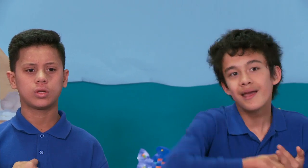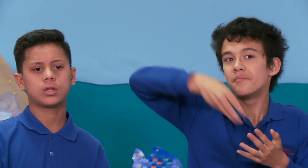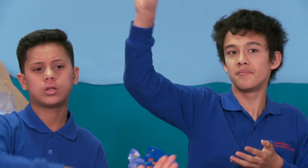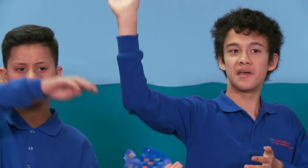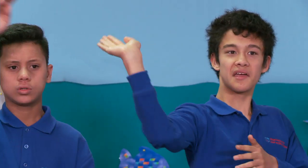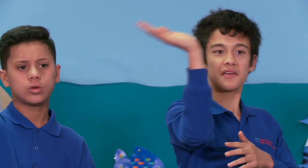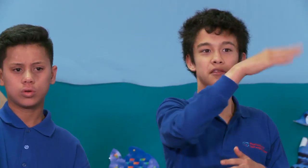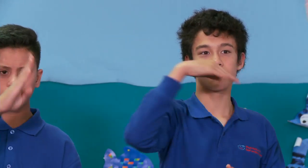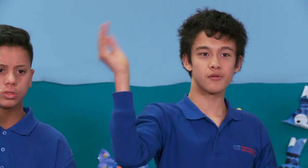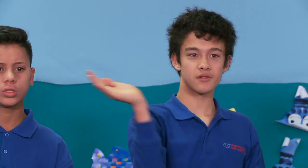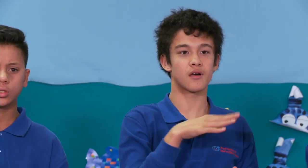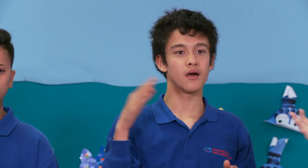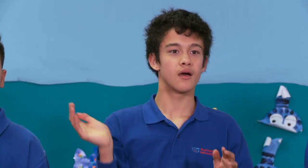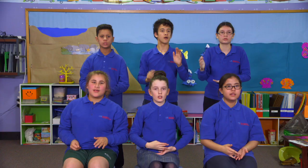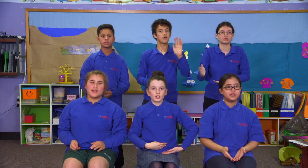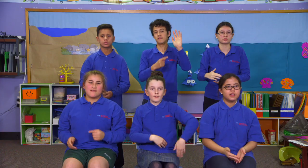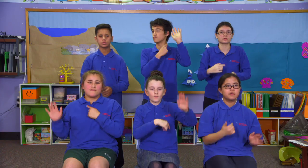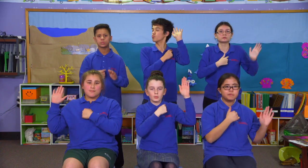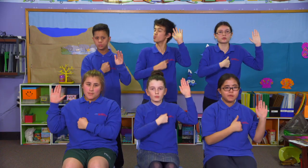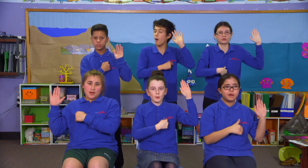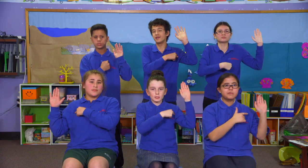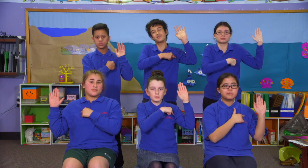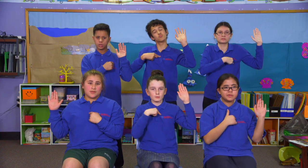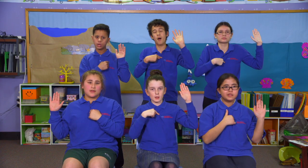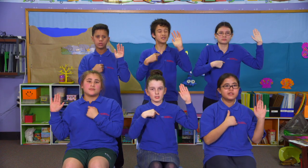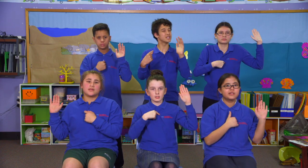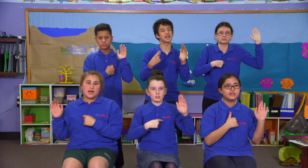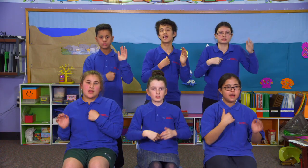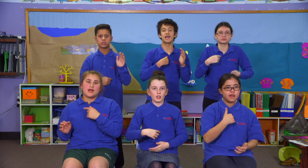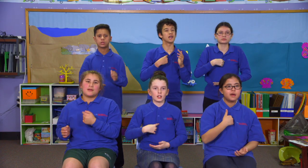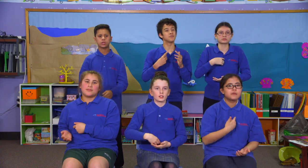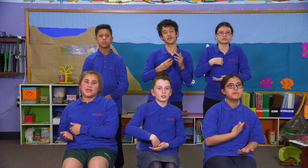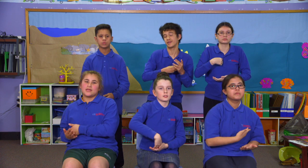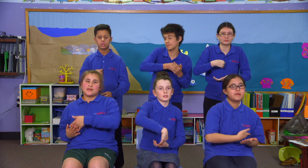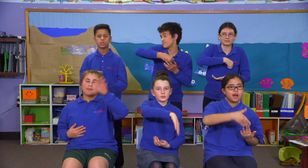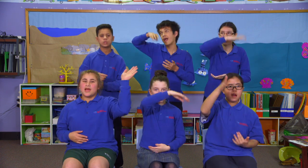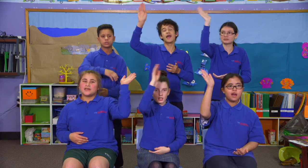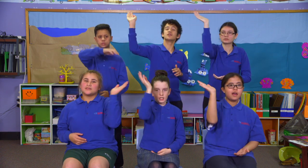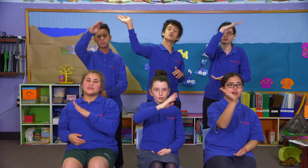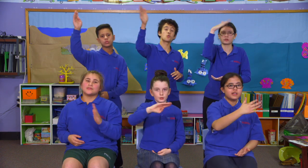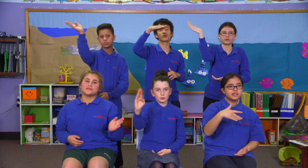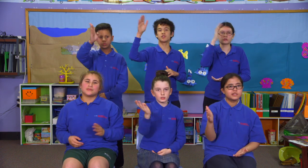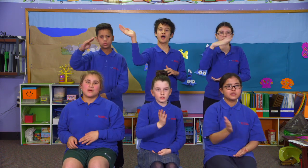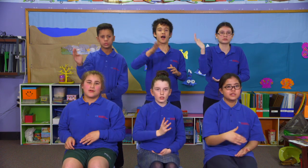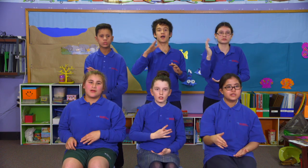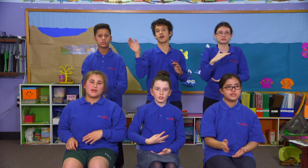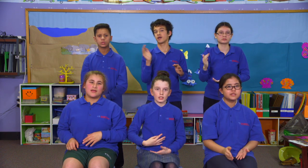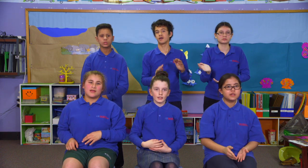me paint you a song, if you promise, promise. Let me paint you a song, if